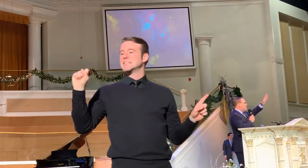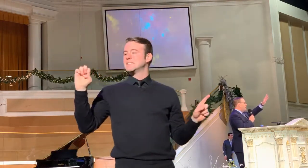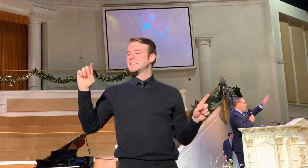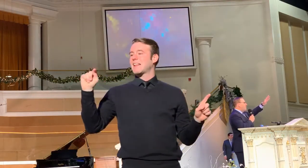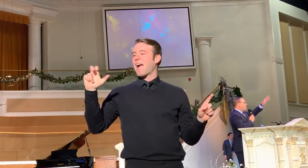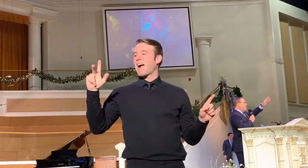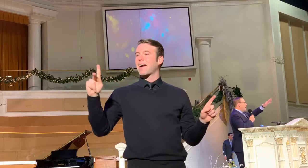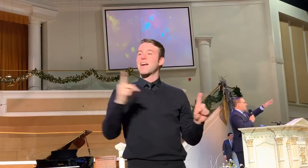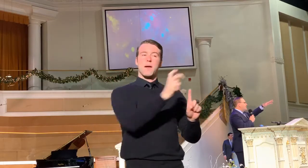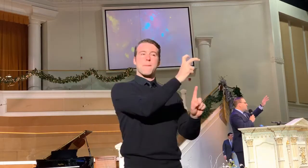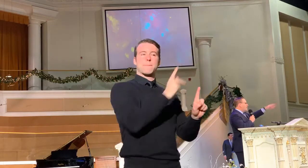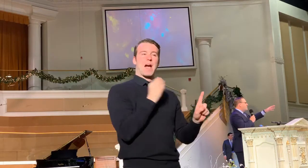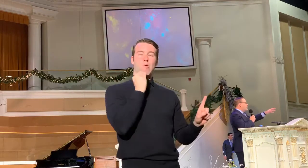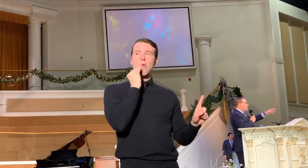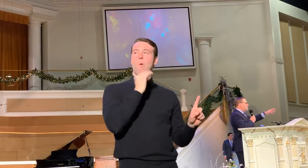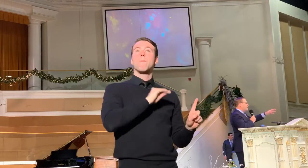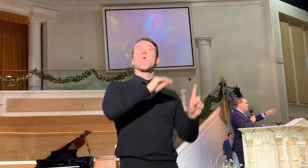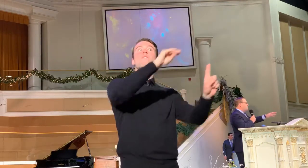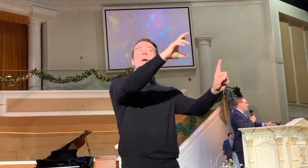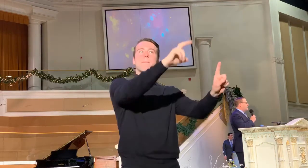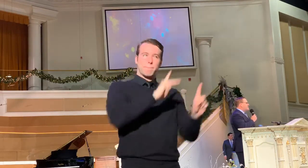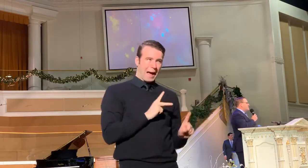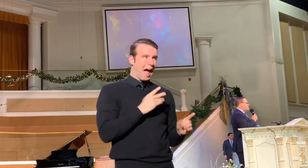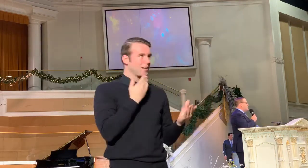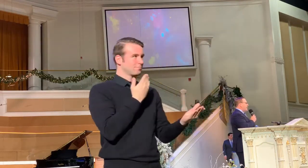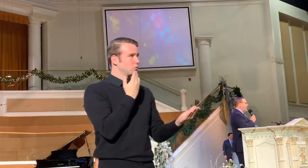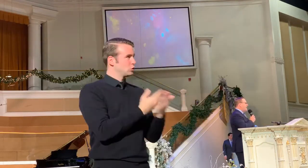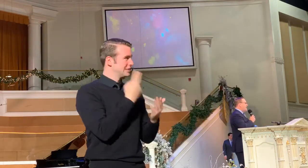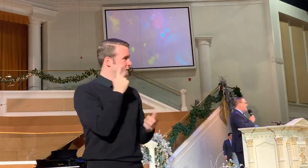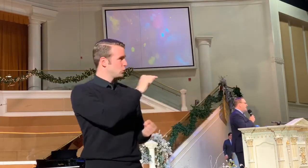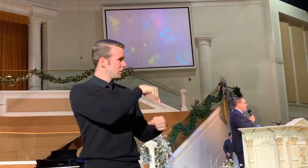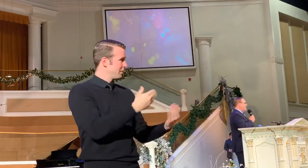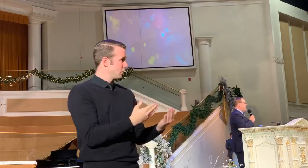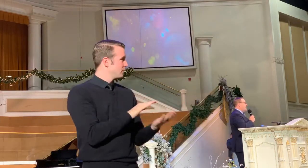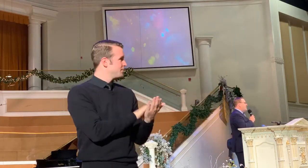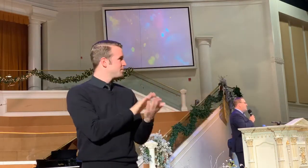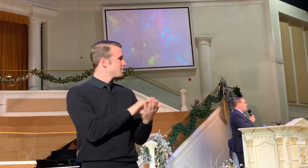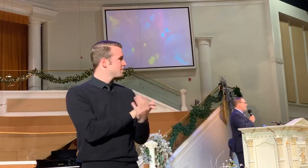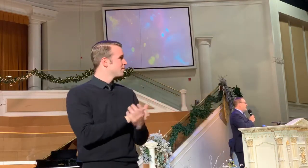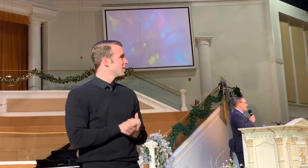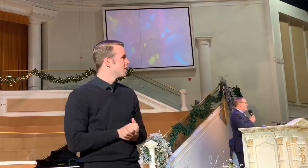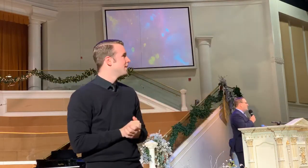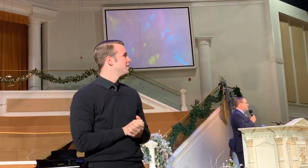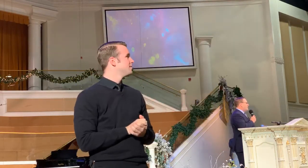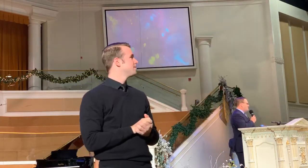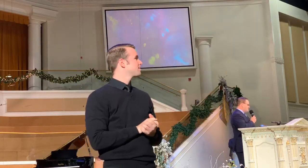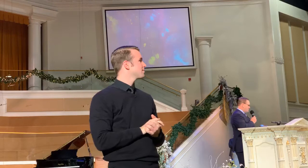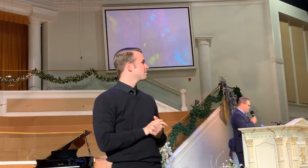you. Home for the holidays, away from home. Amen. Give them a big hand.